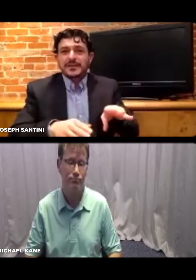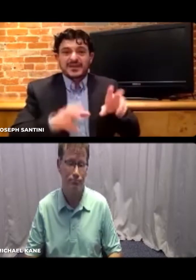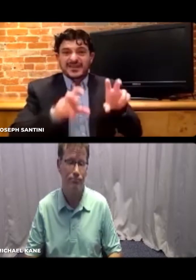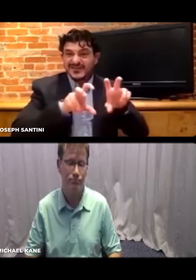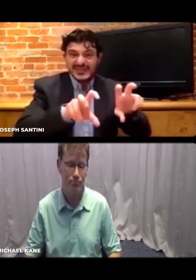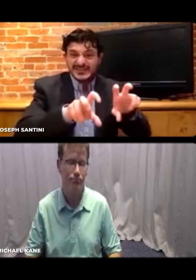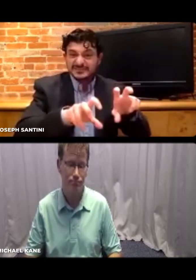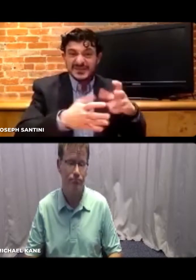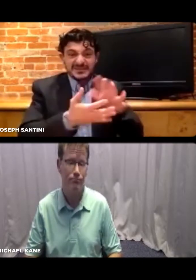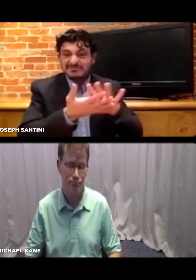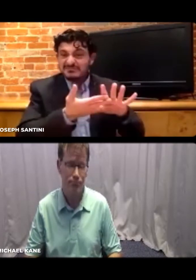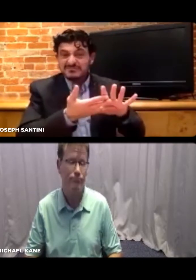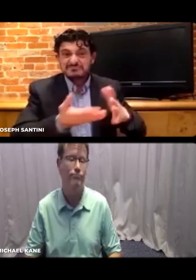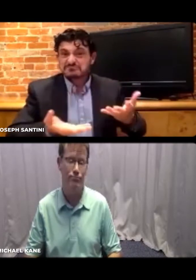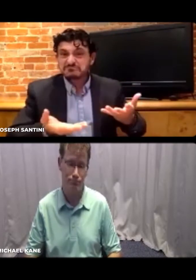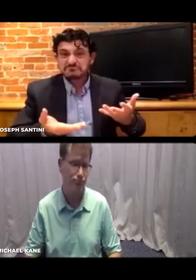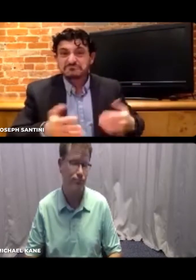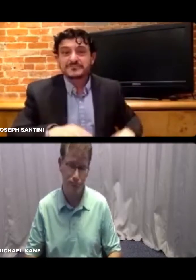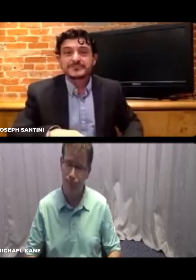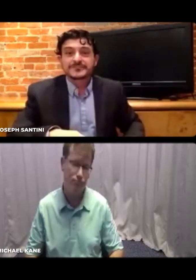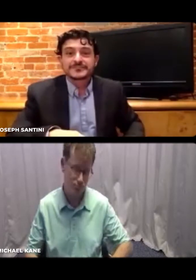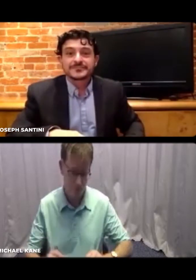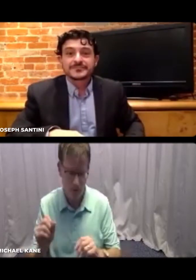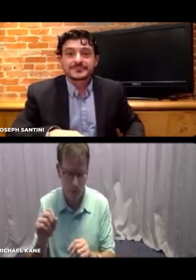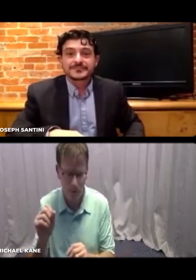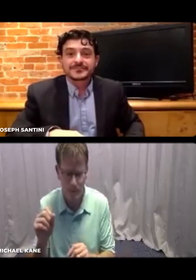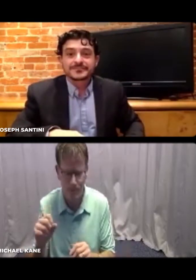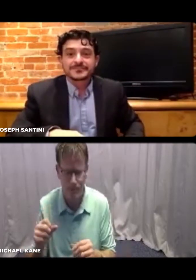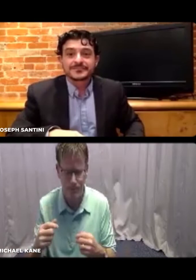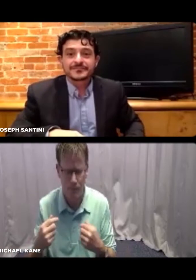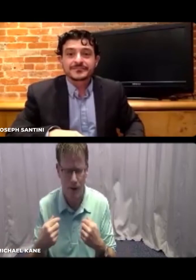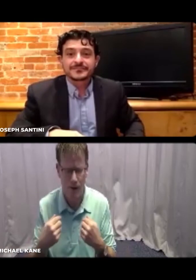on, Mike. How many accounts should a person have when they plan for retirement?